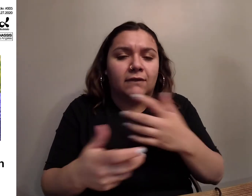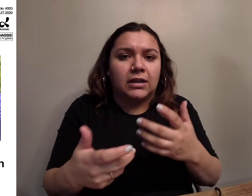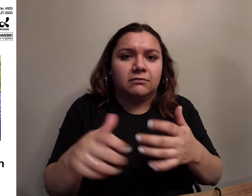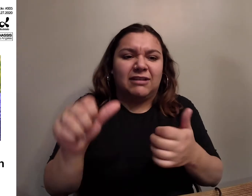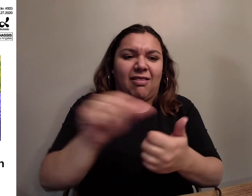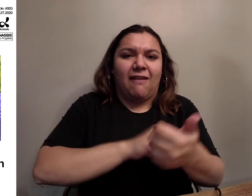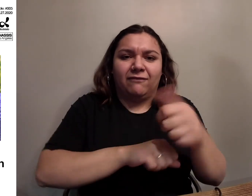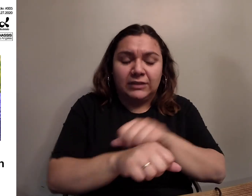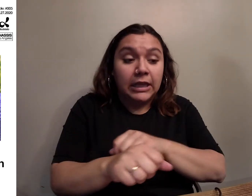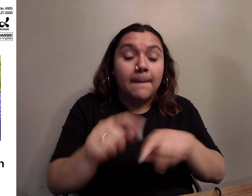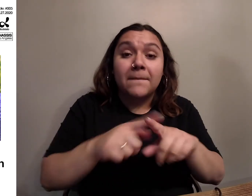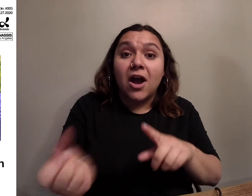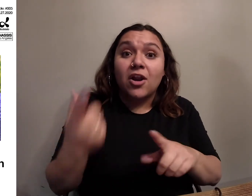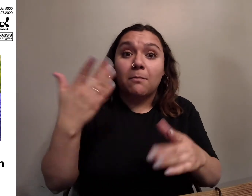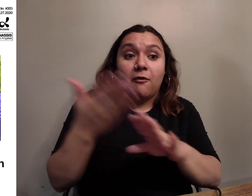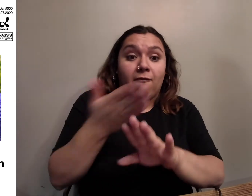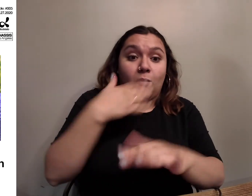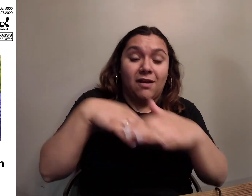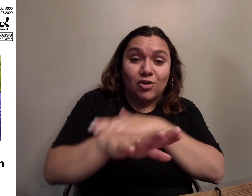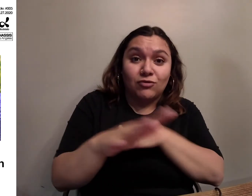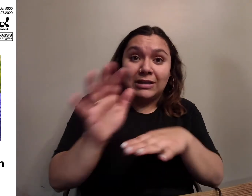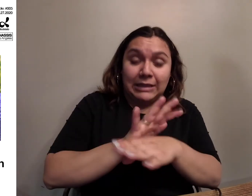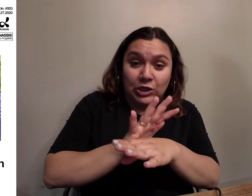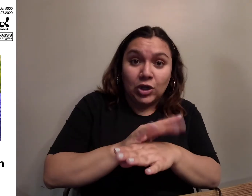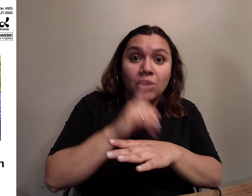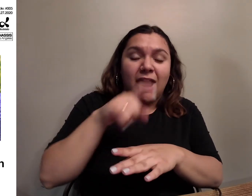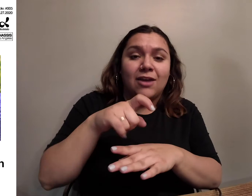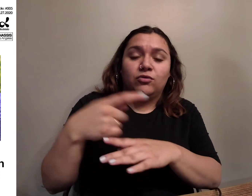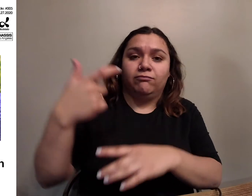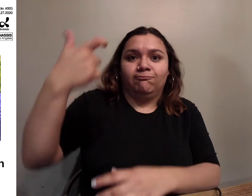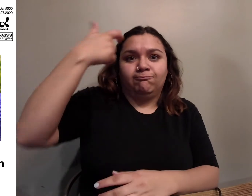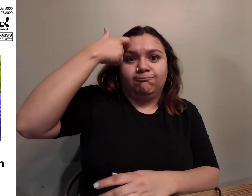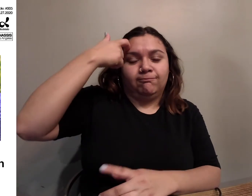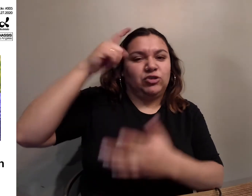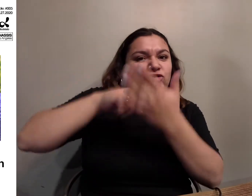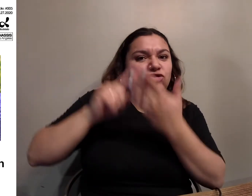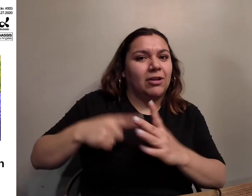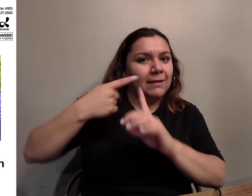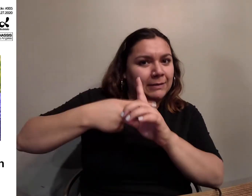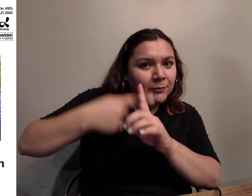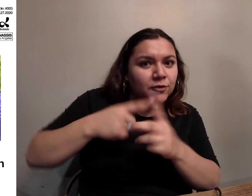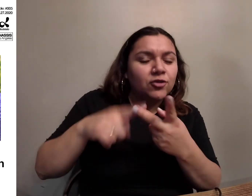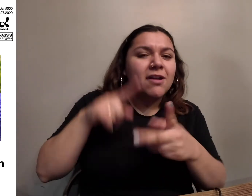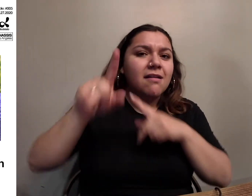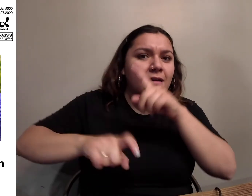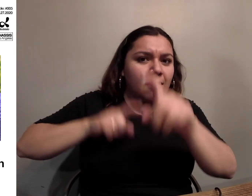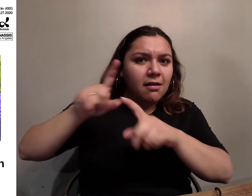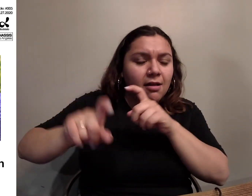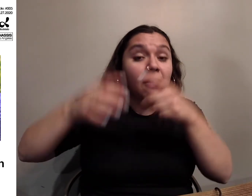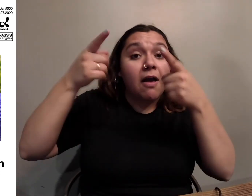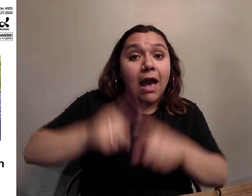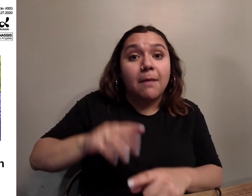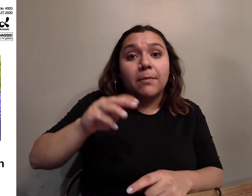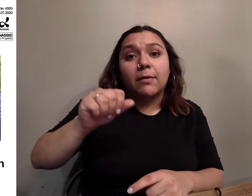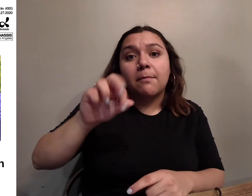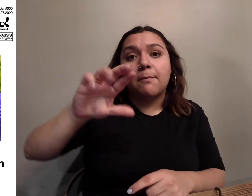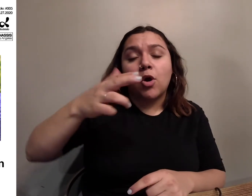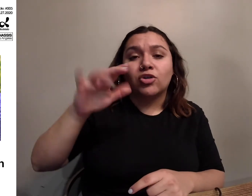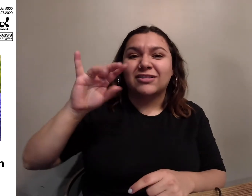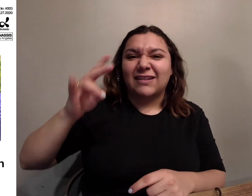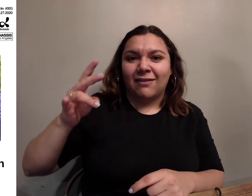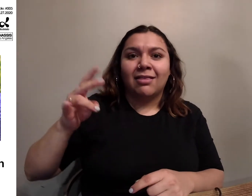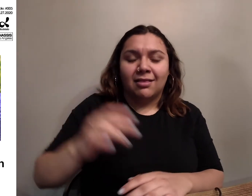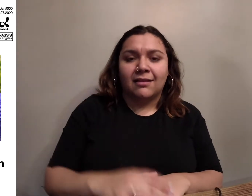theater, they had to take everybody's temperature and ask questions in relation to the virus. So that's on March 7th in